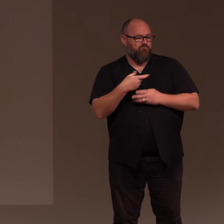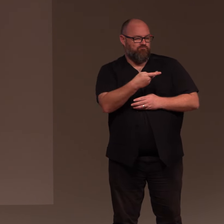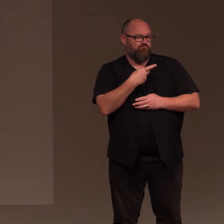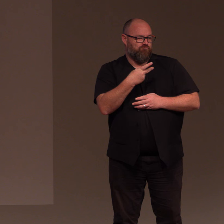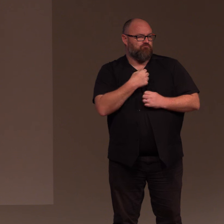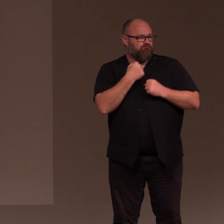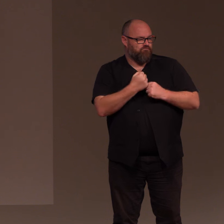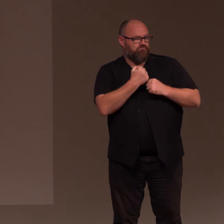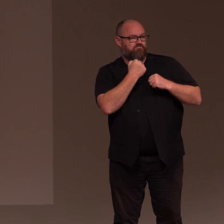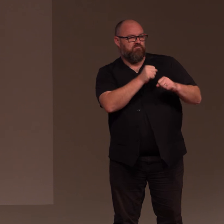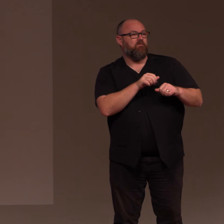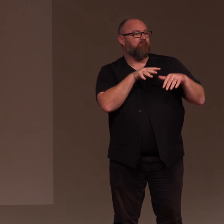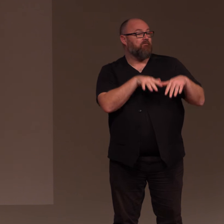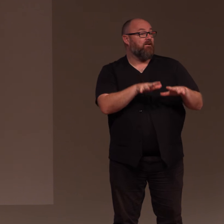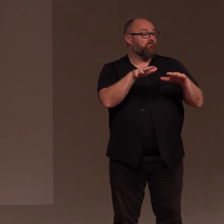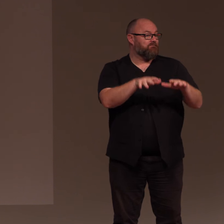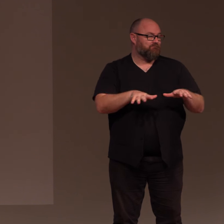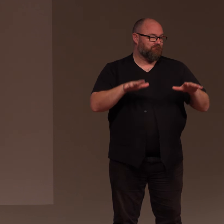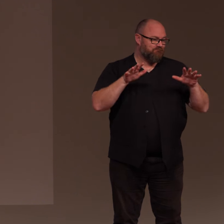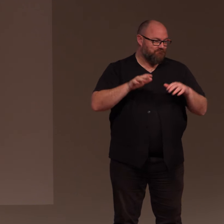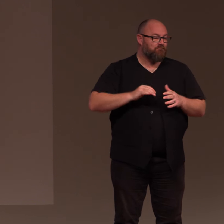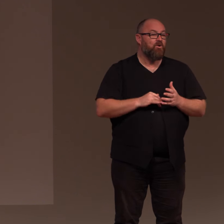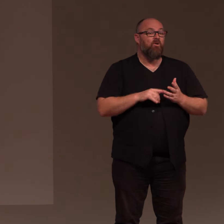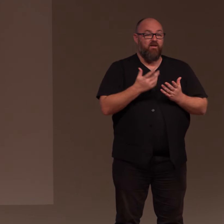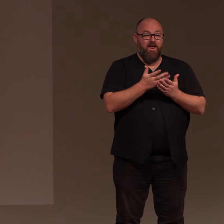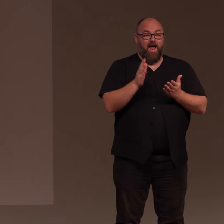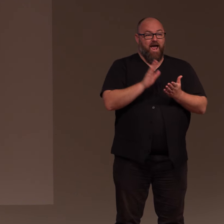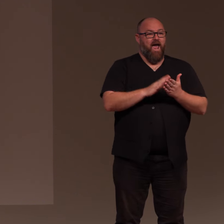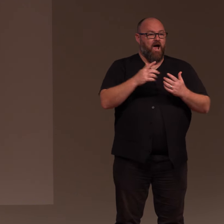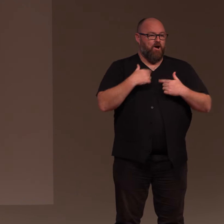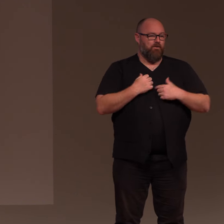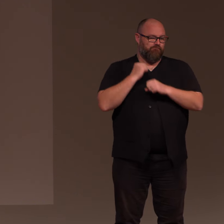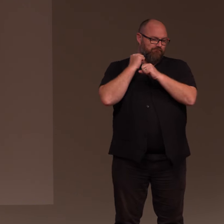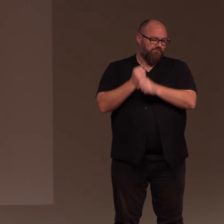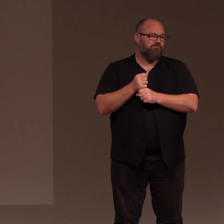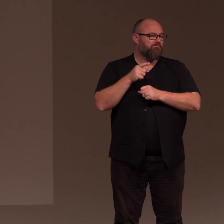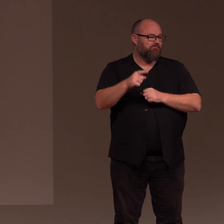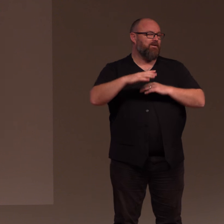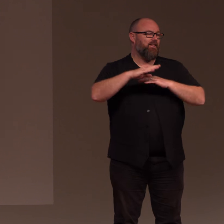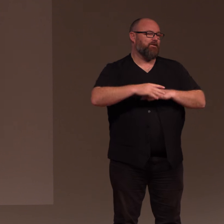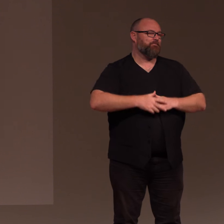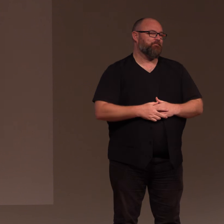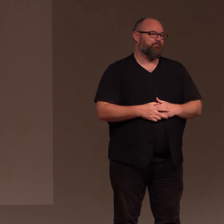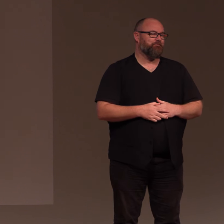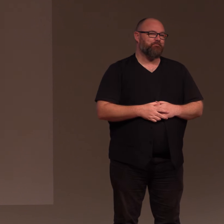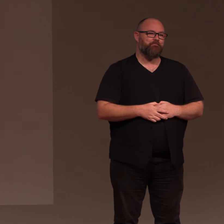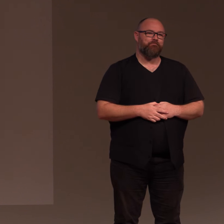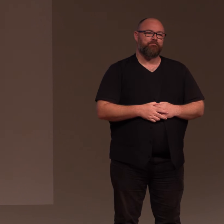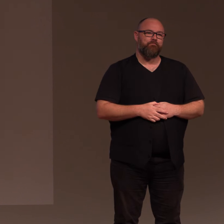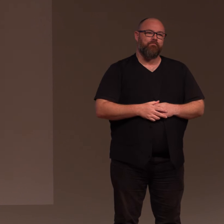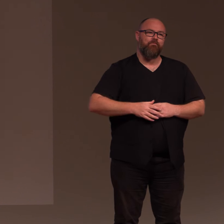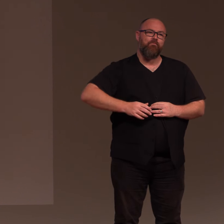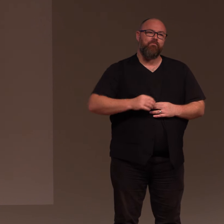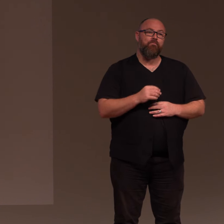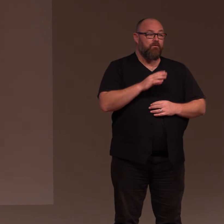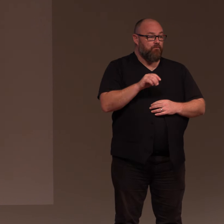floods together. So that's how we got that land claim at the old Sackville Aboriginal Reserve. On